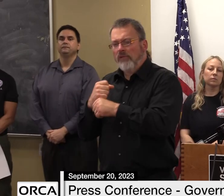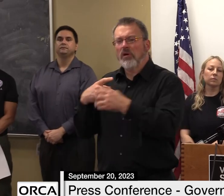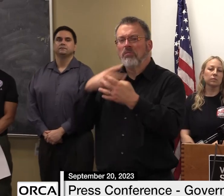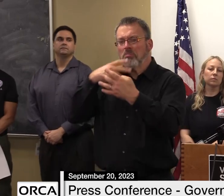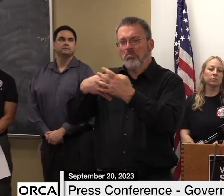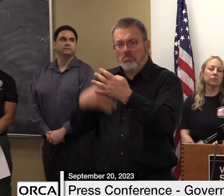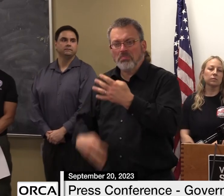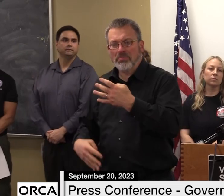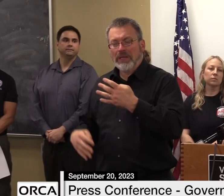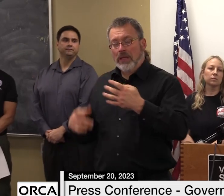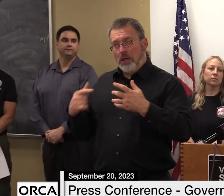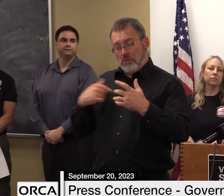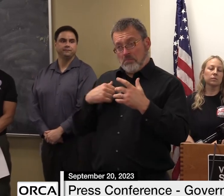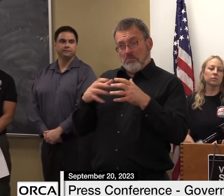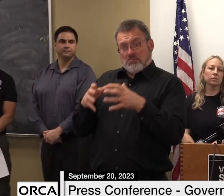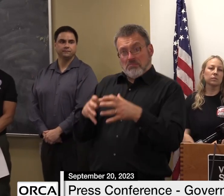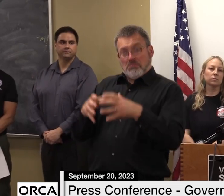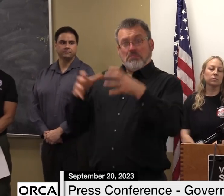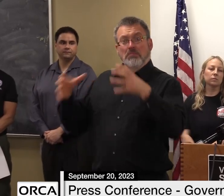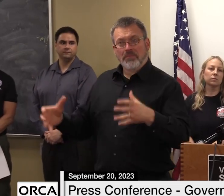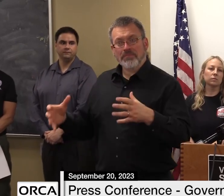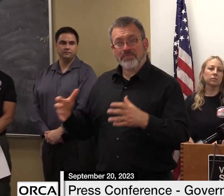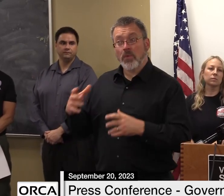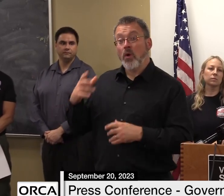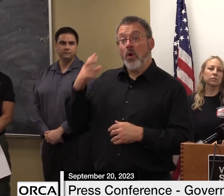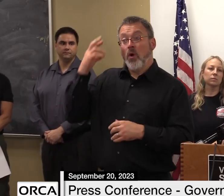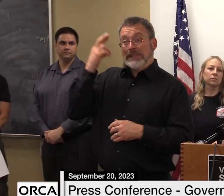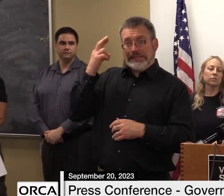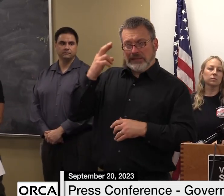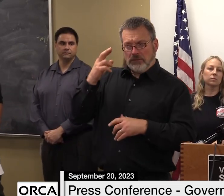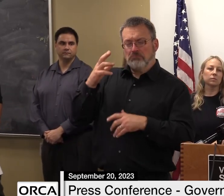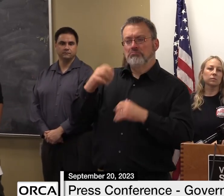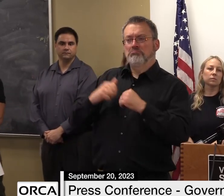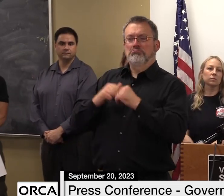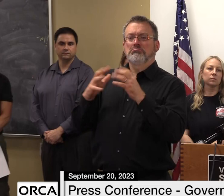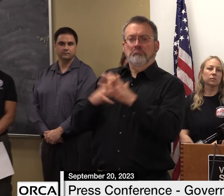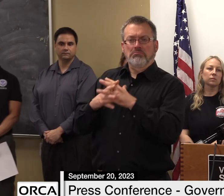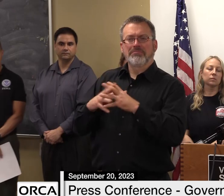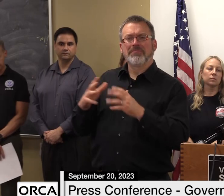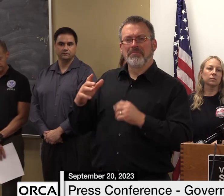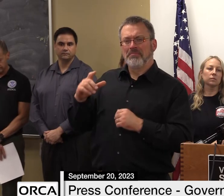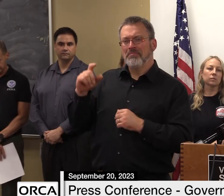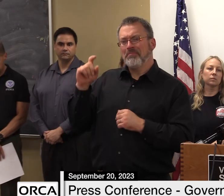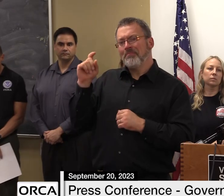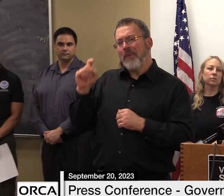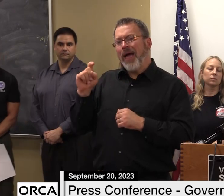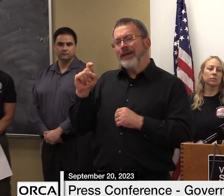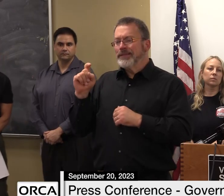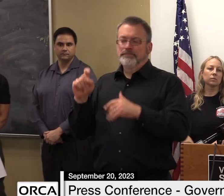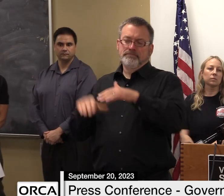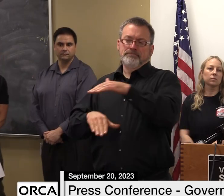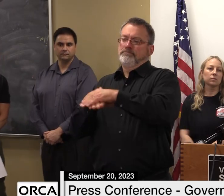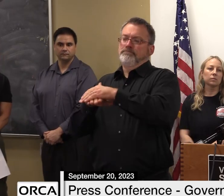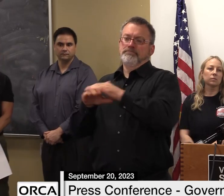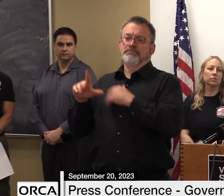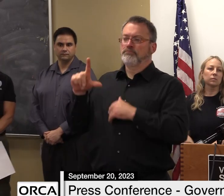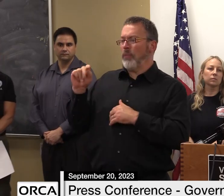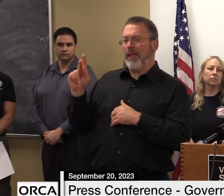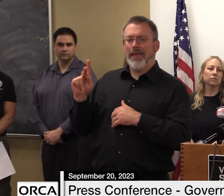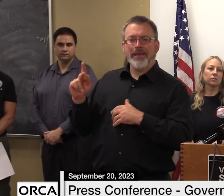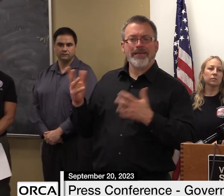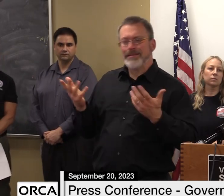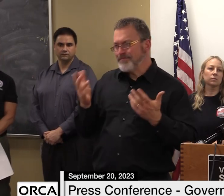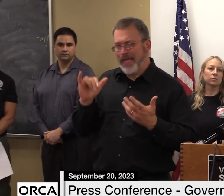know, that when we first put this into place, as I said before, we had to put a cap on it because we didn't know how far the money would go. We didn't